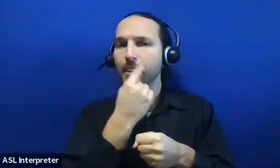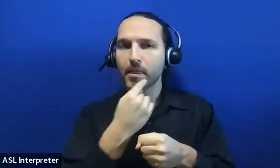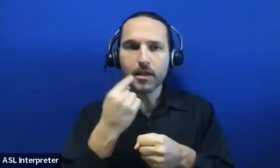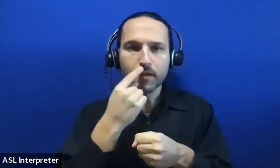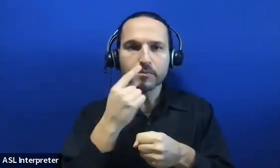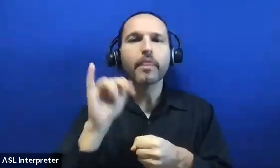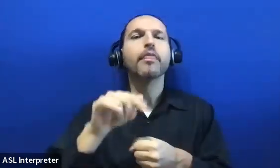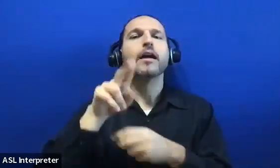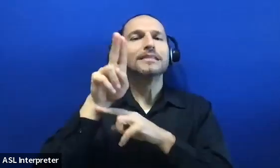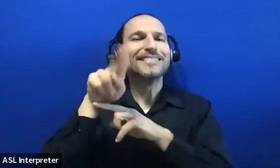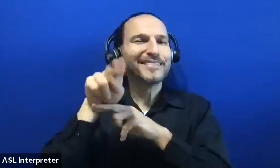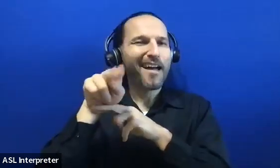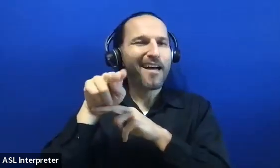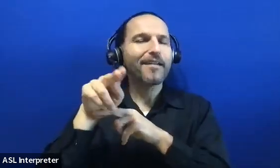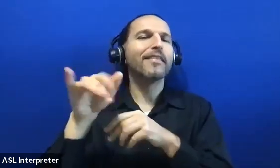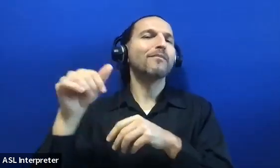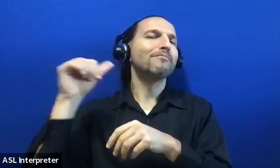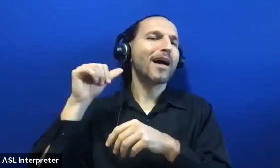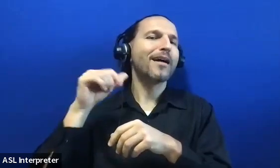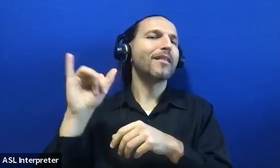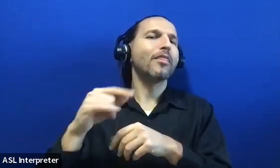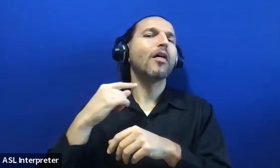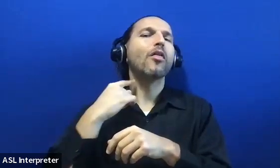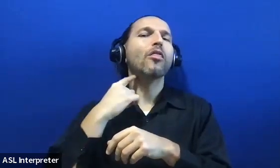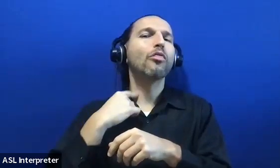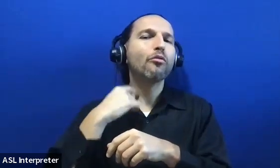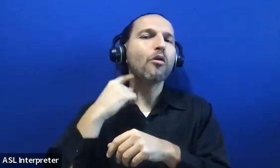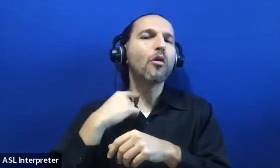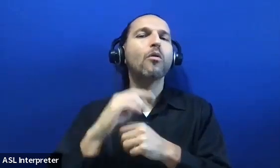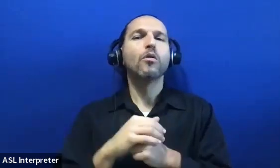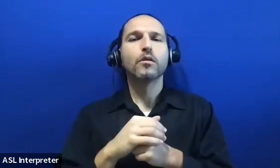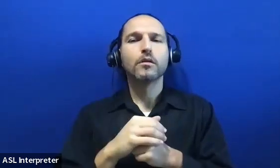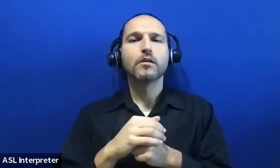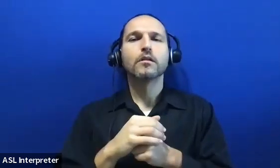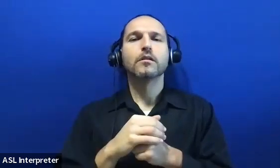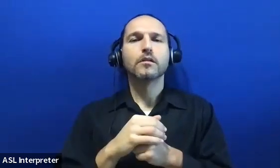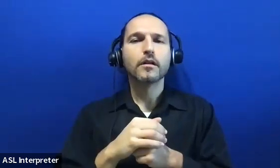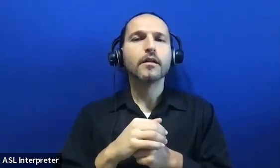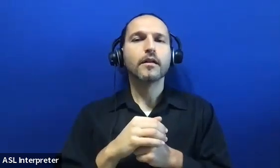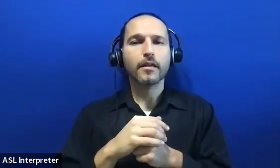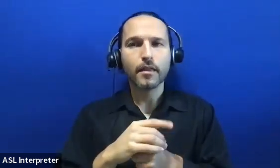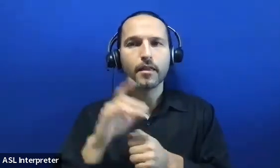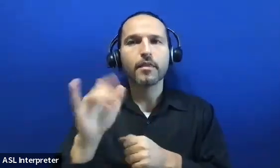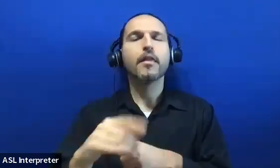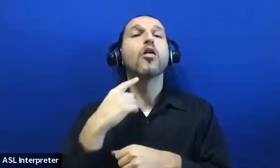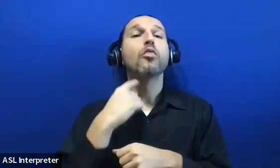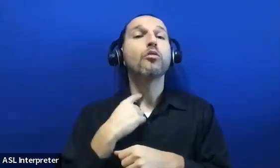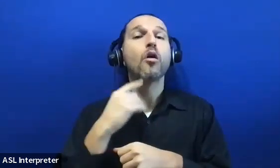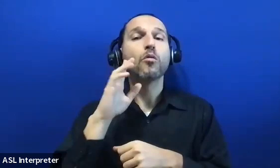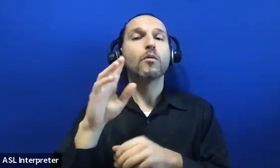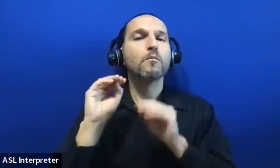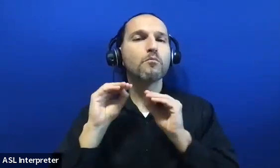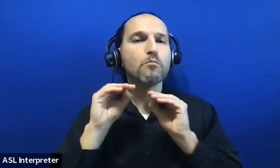tongue touching the back of the throat. The top of our throat moves up a little bit as well, and that helps to